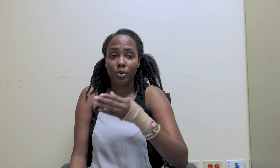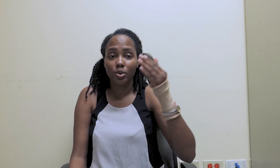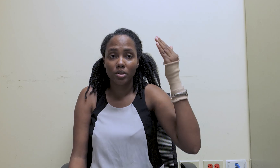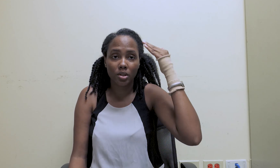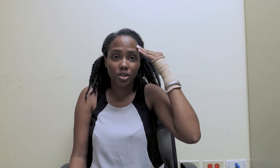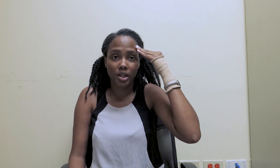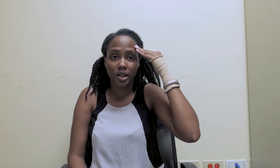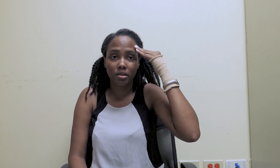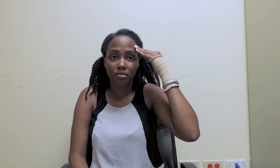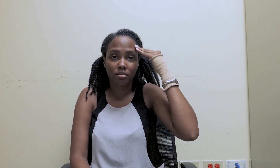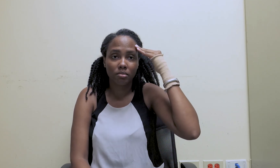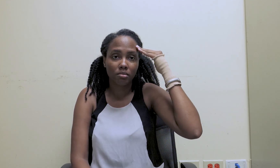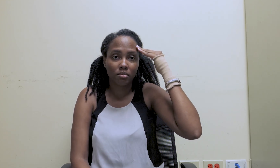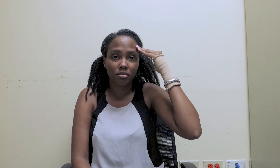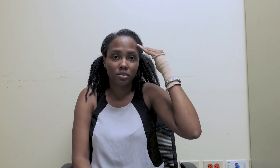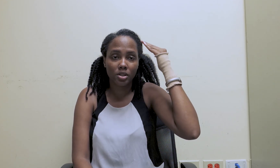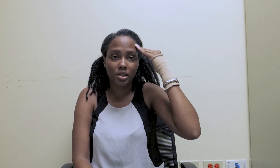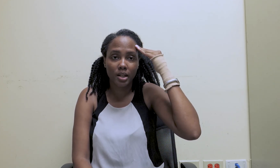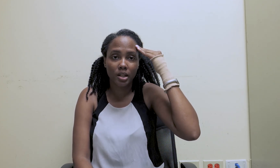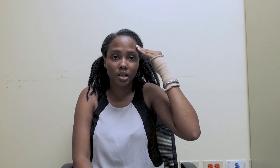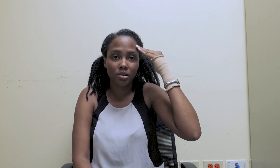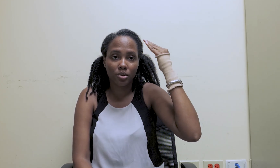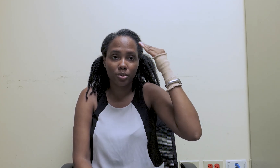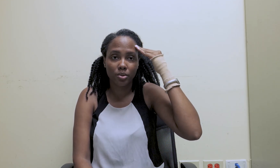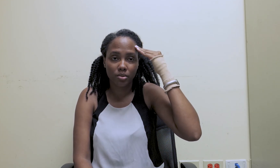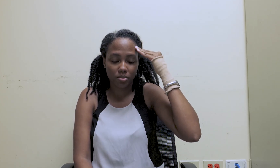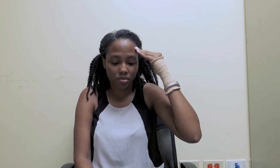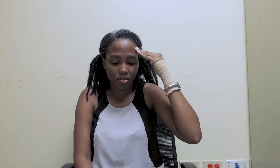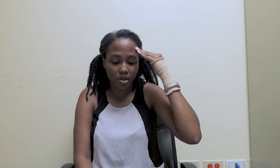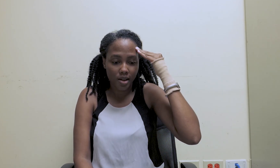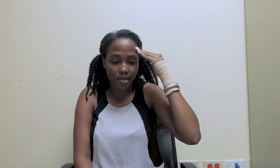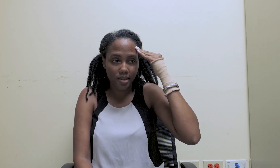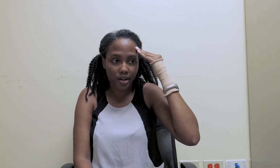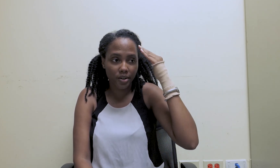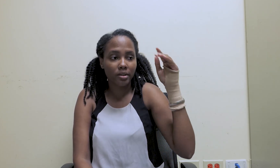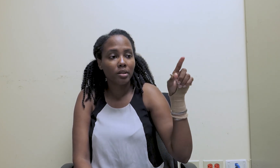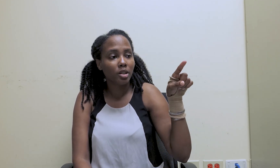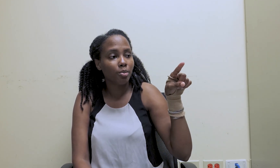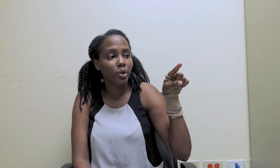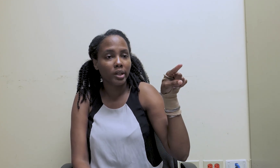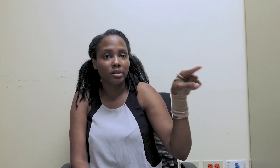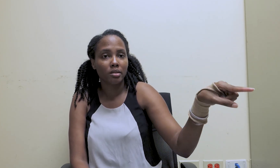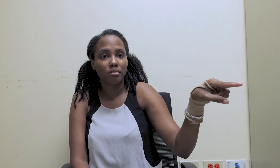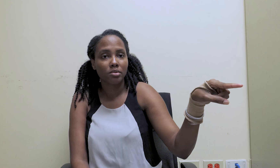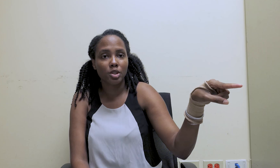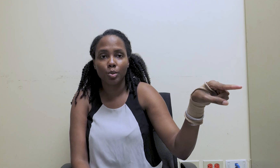know, touch your head, touch the side of your head, no. There, the point, just